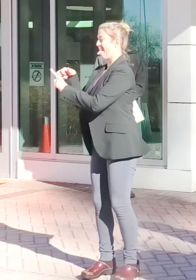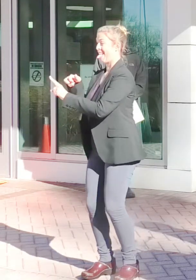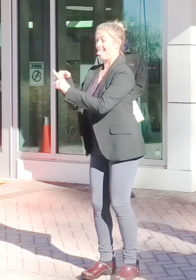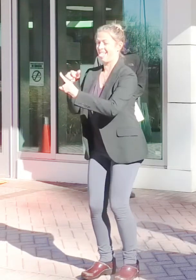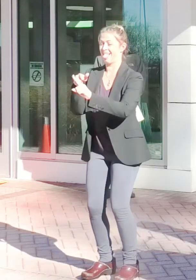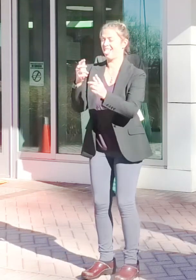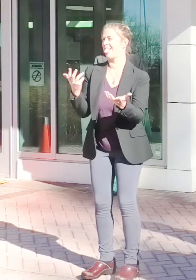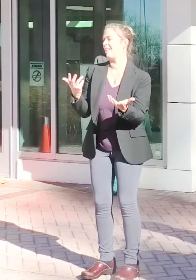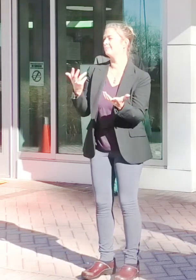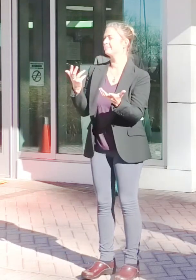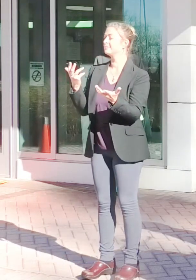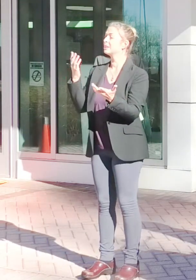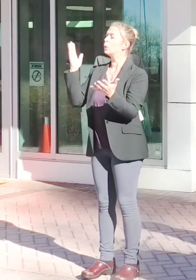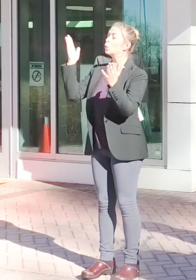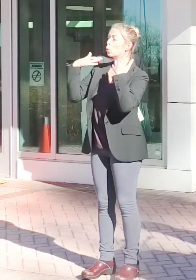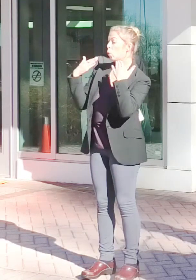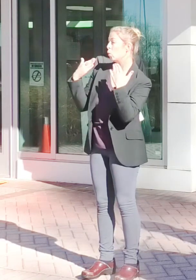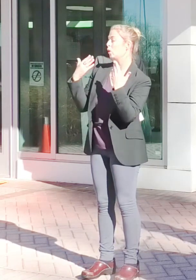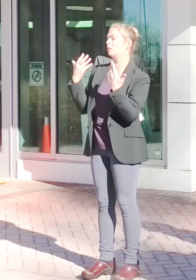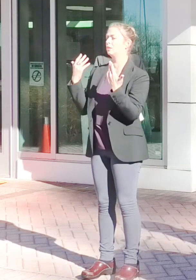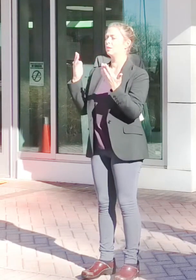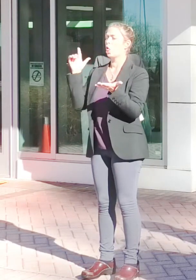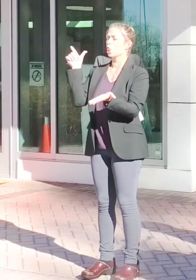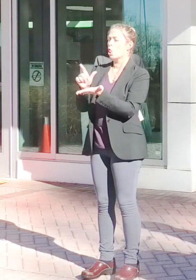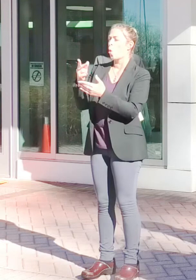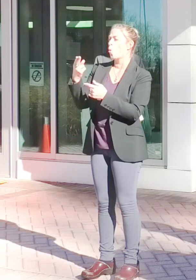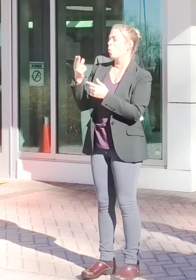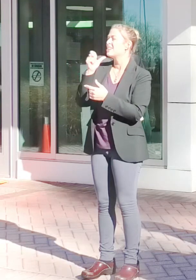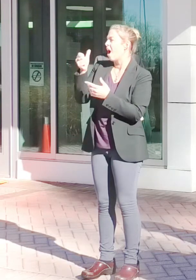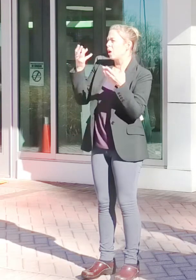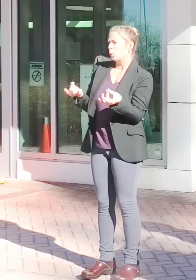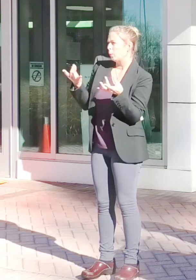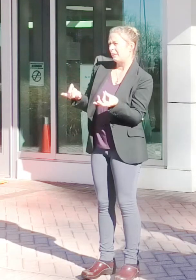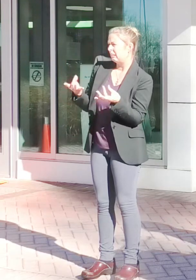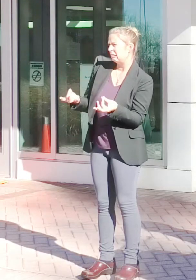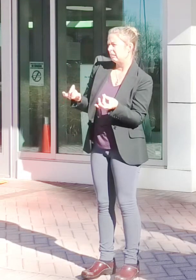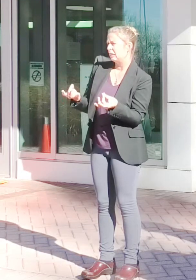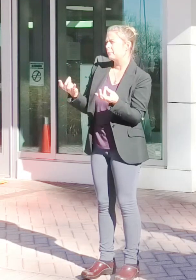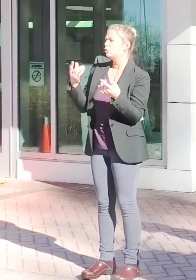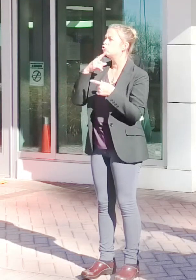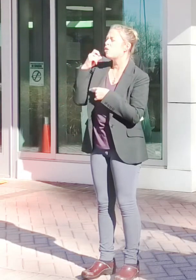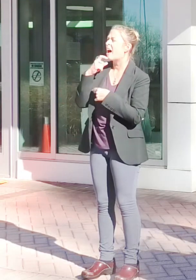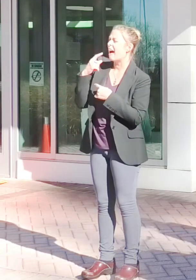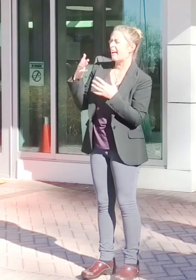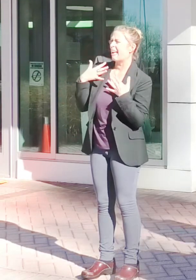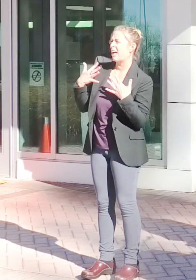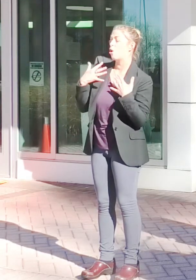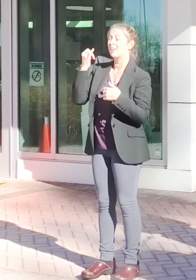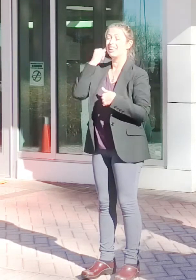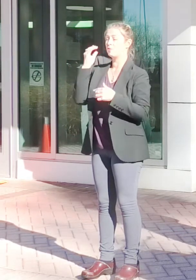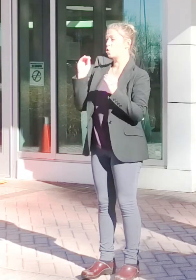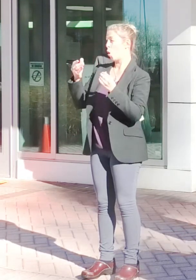humidity, not wearing a face mask, and not physically distancing.